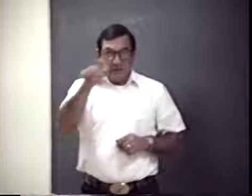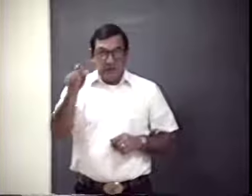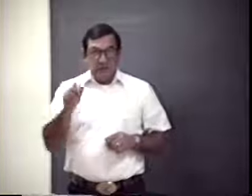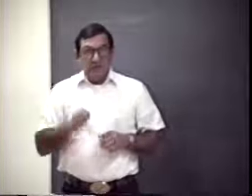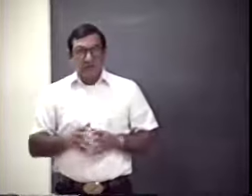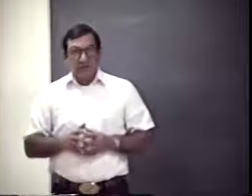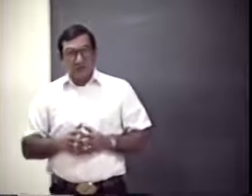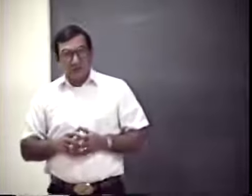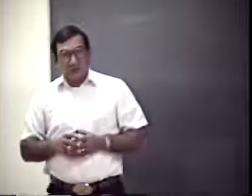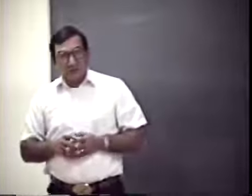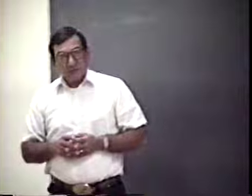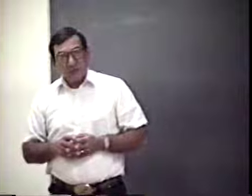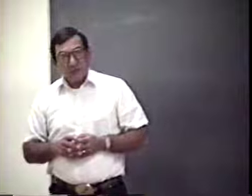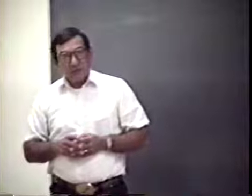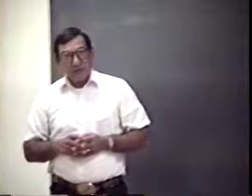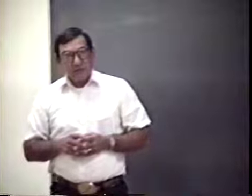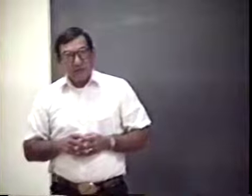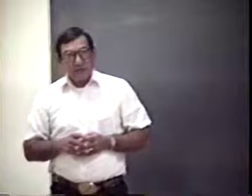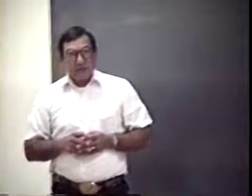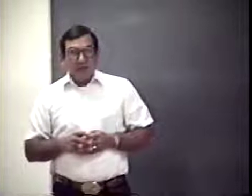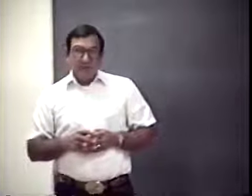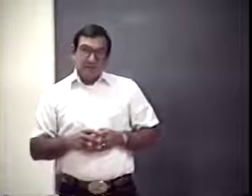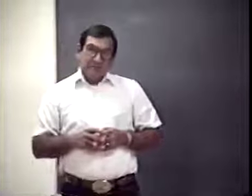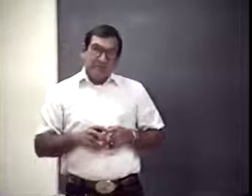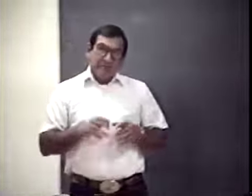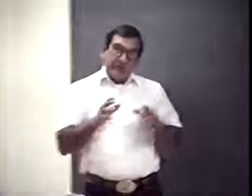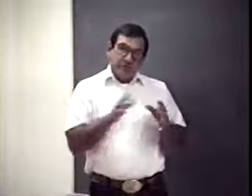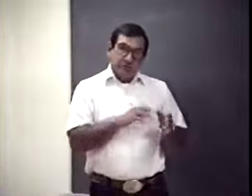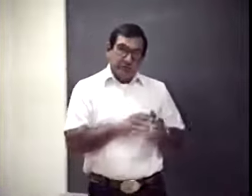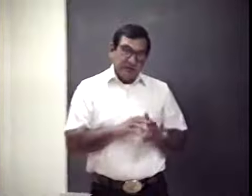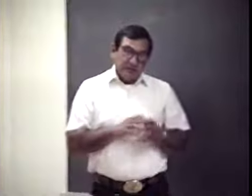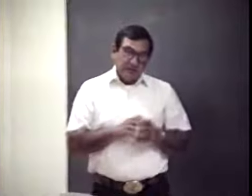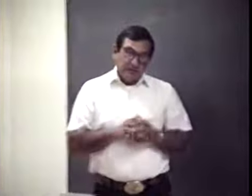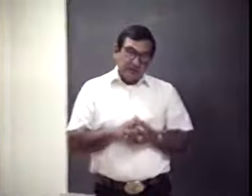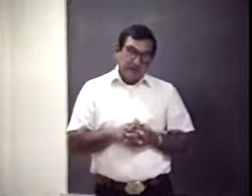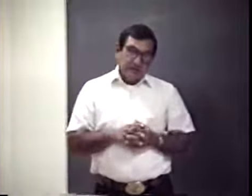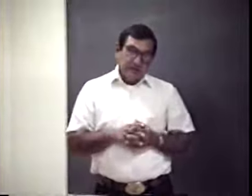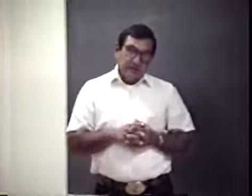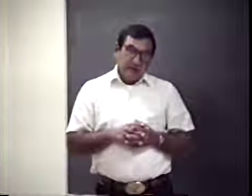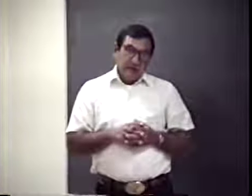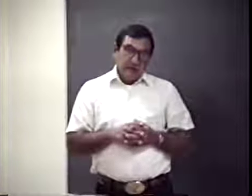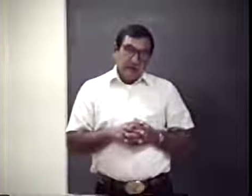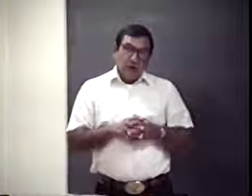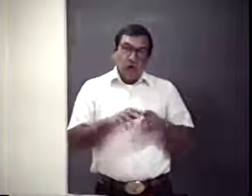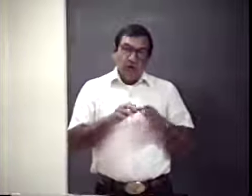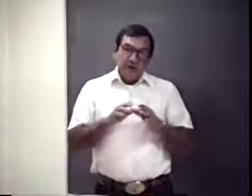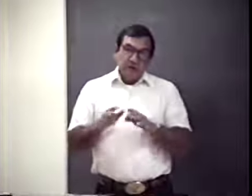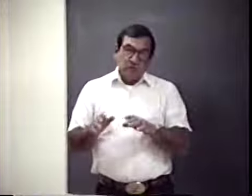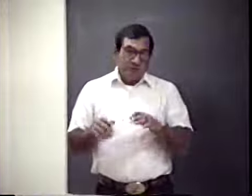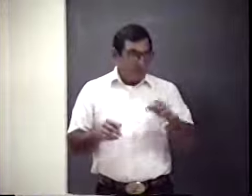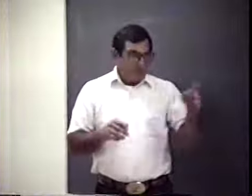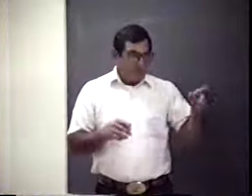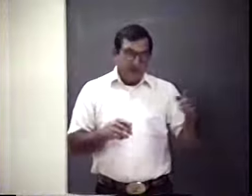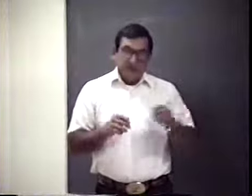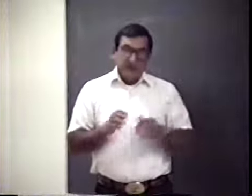on traditions. It's done haphazardly. It's not done the old Indian way like this man has taught